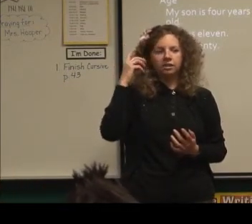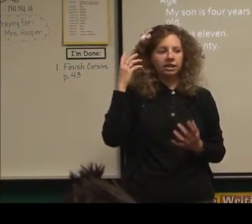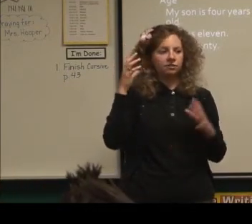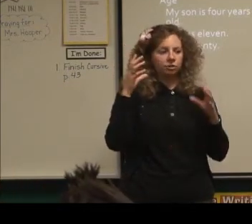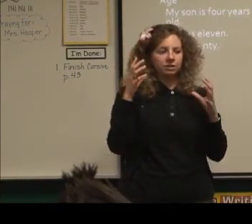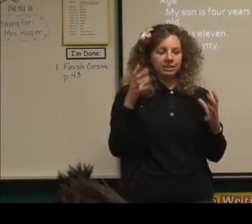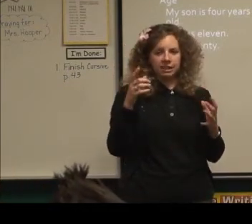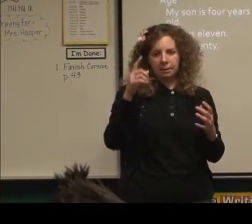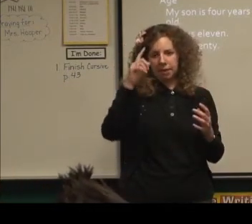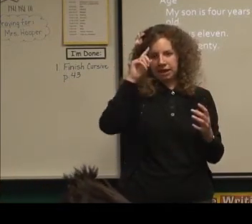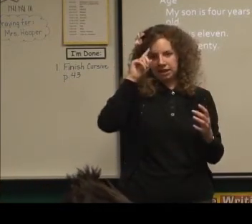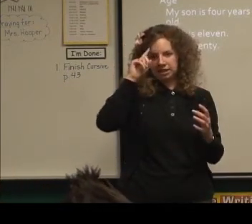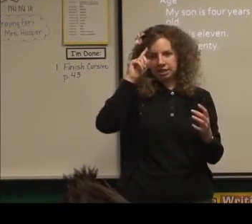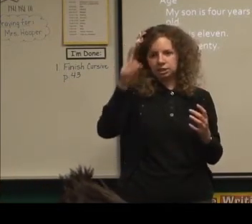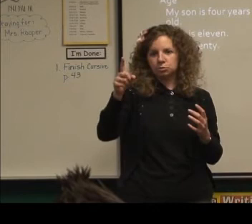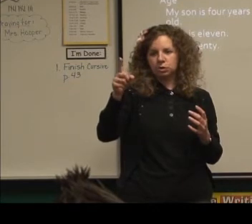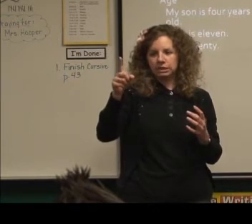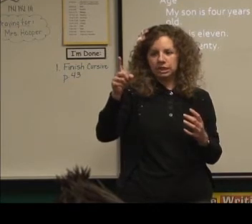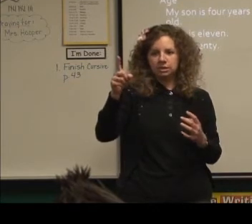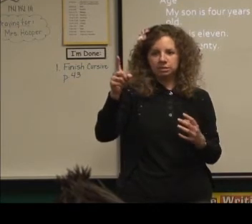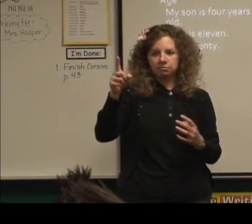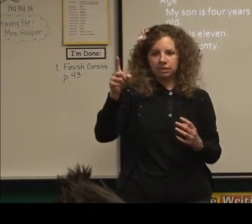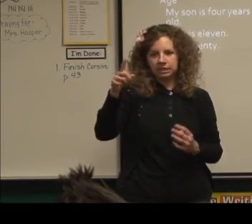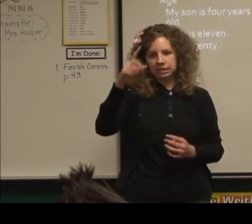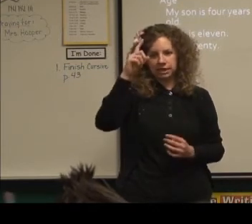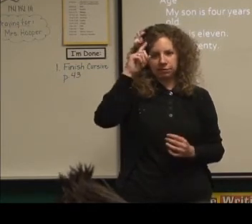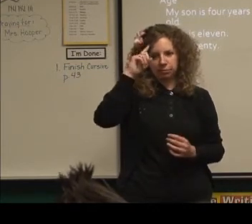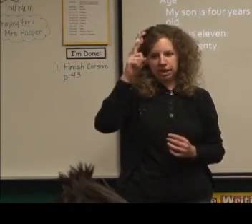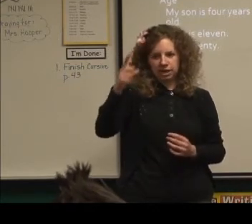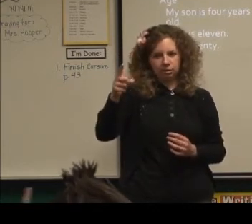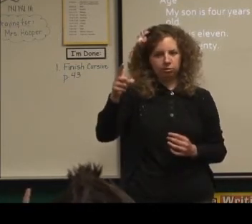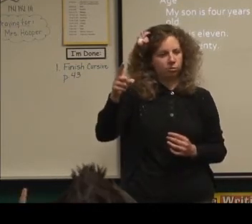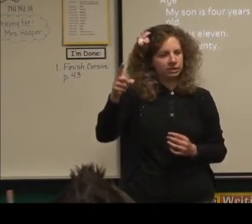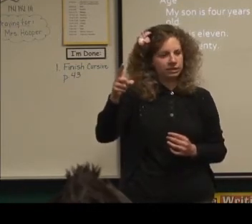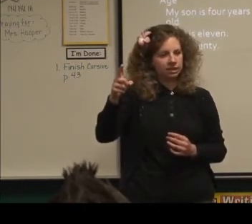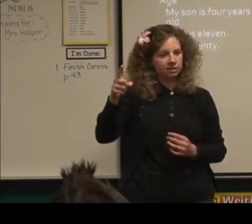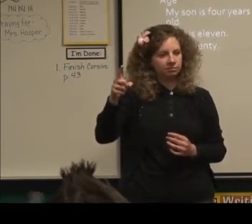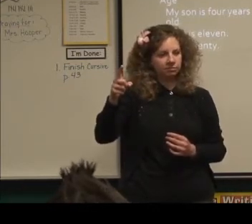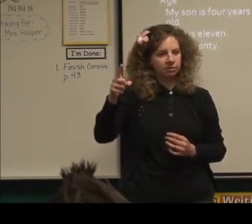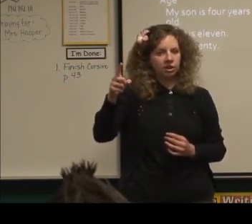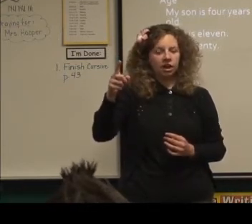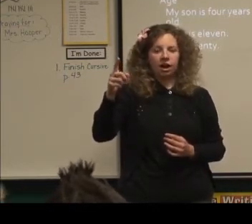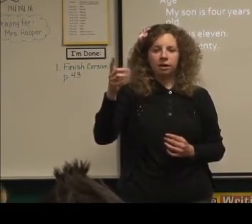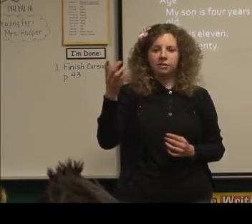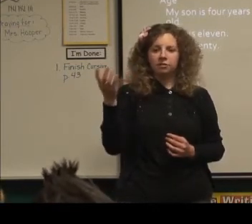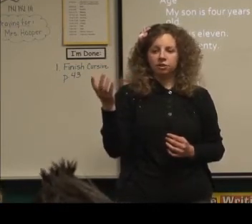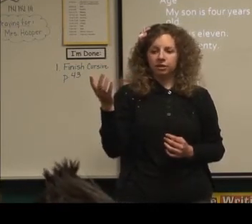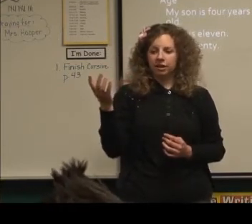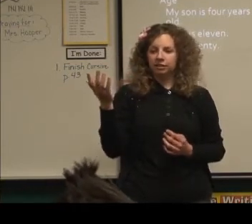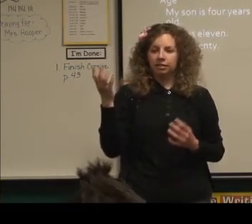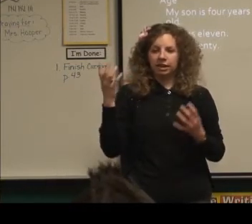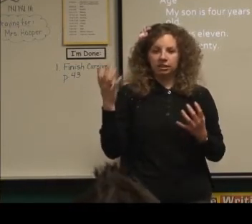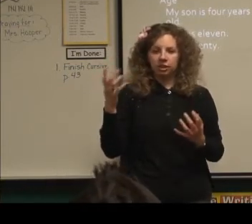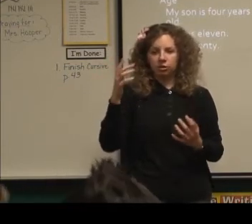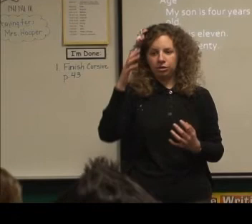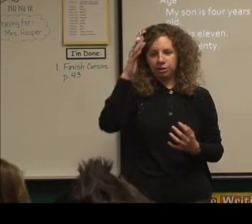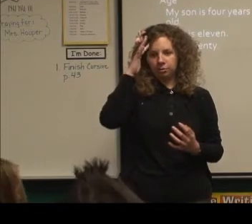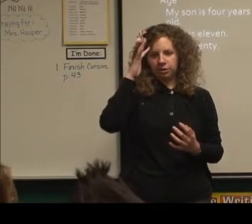if you're going to say a penny, then it's 1 cent. That's the sign for penny or 1 cent. If you're doing like a nickel, then it would be